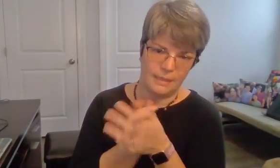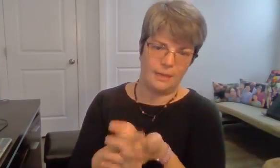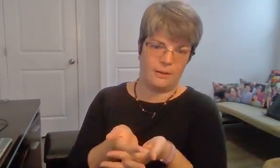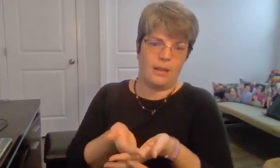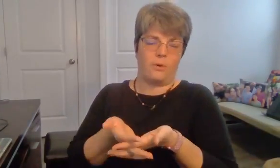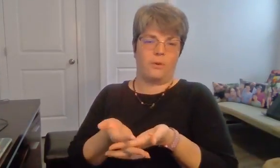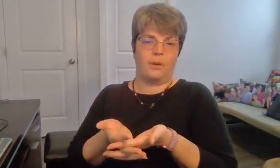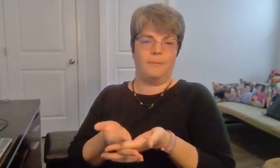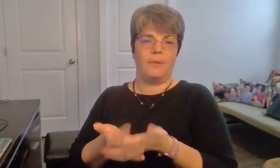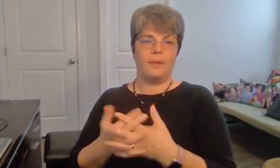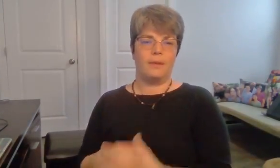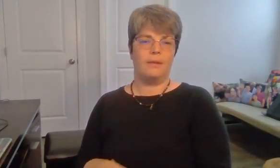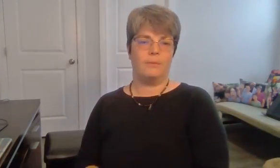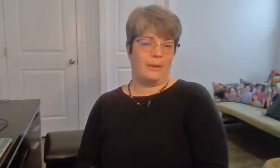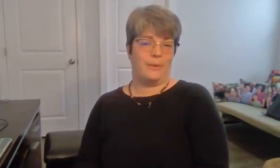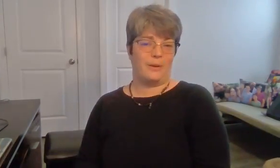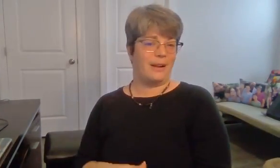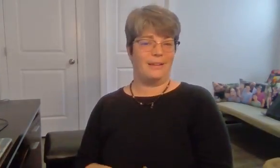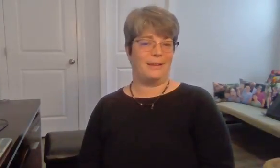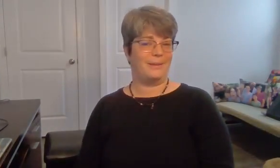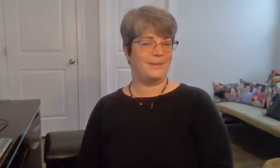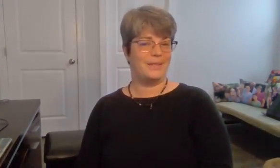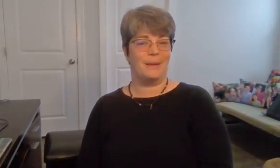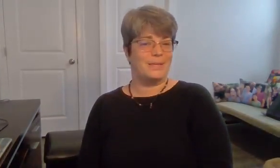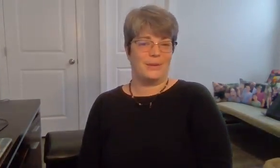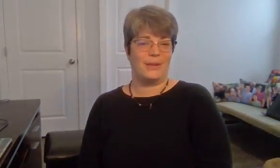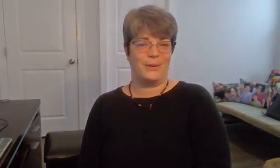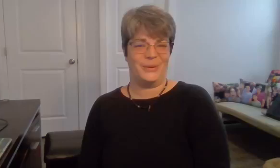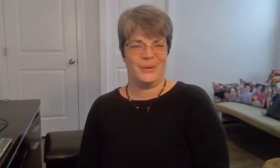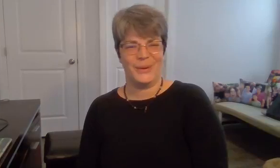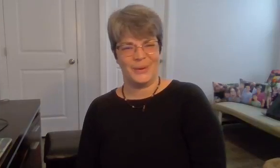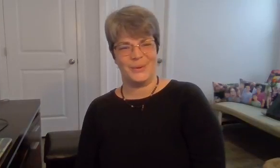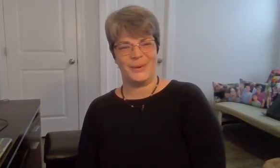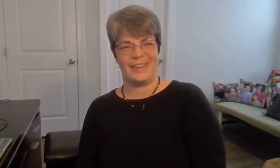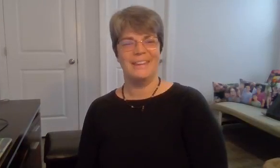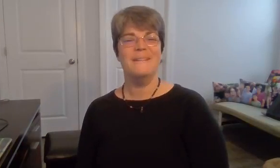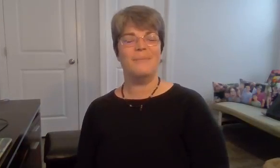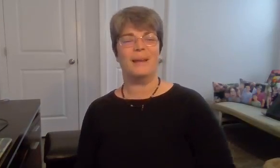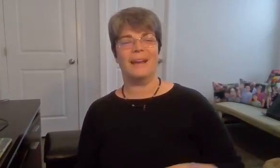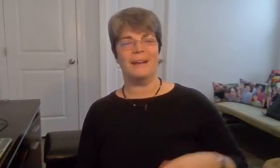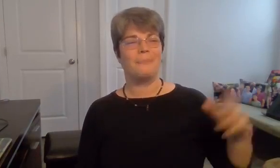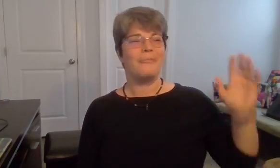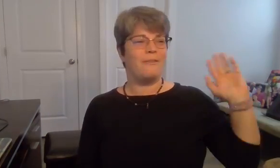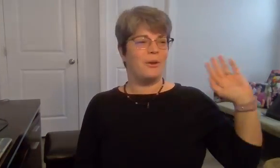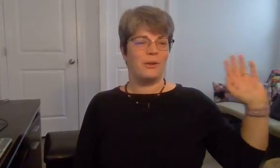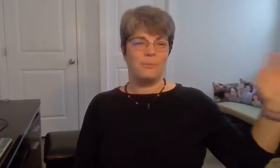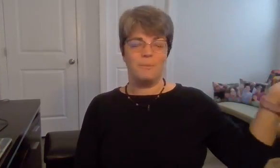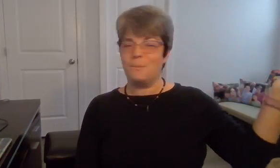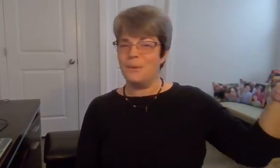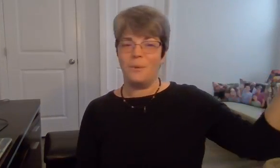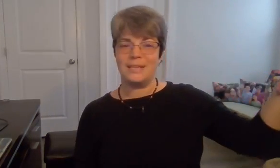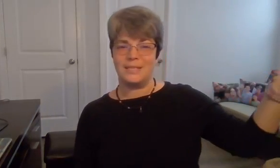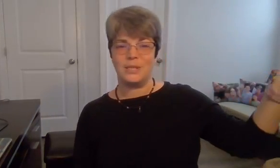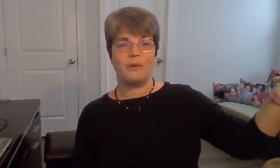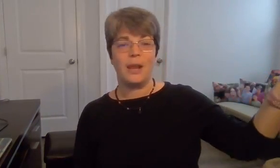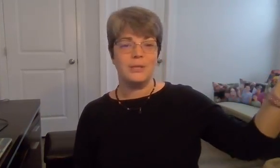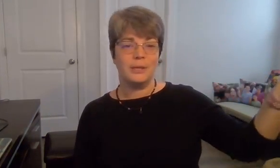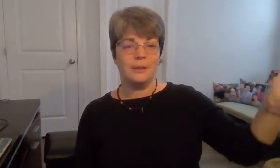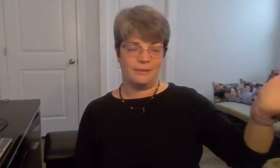here I'd order what do I order? I don't know. Sub. I still call it a hoagie. But if you go to the Midwest, it's a grinder, right?